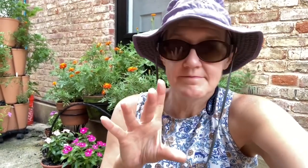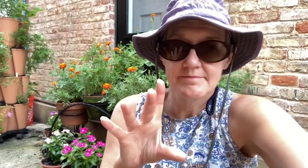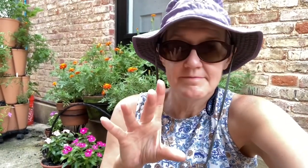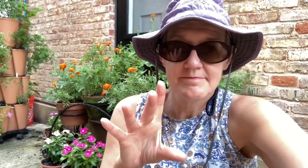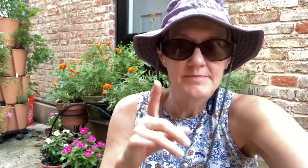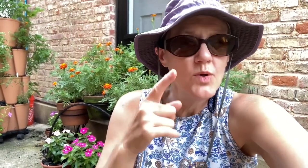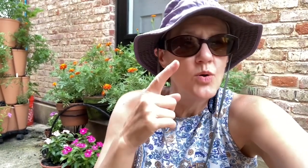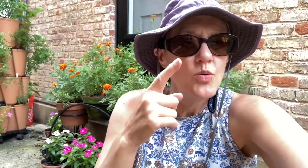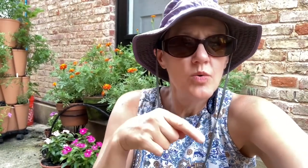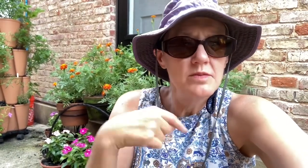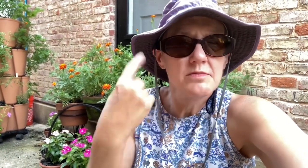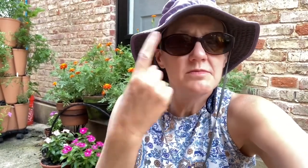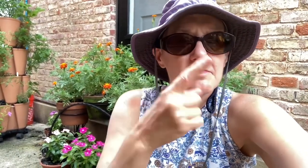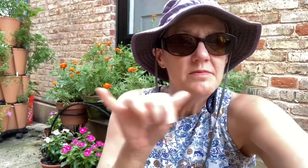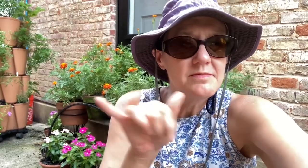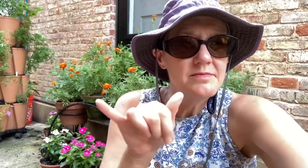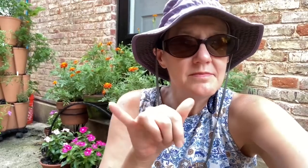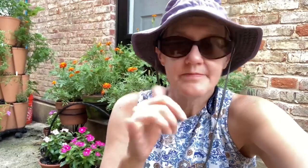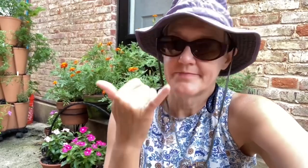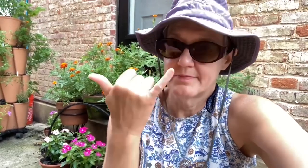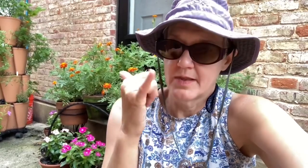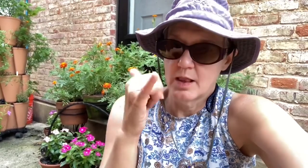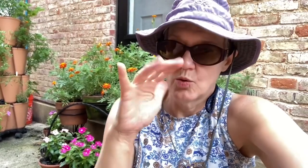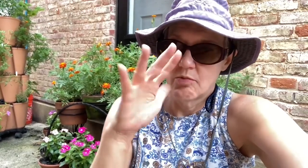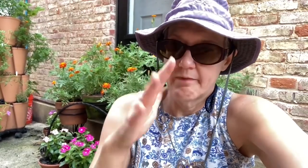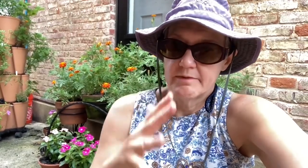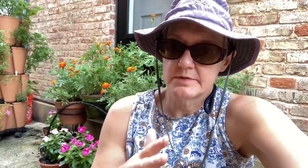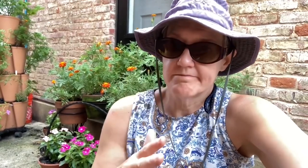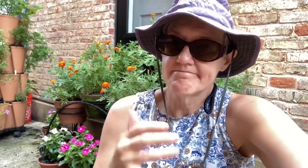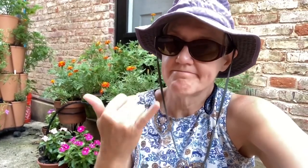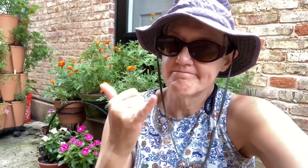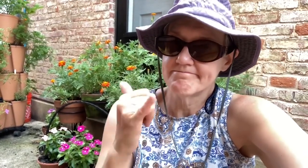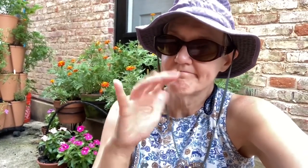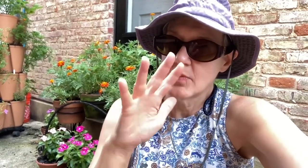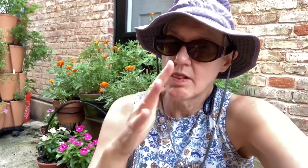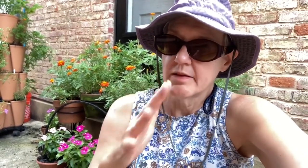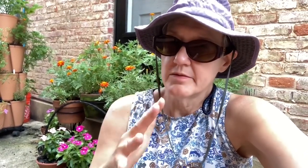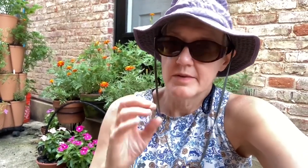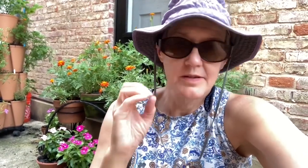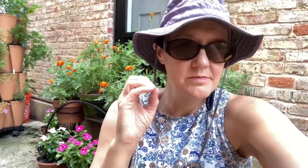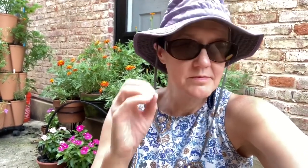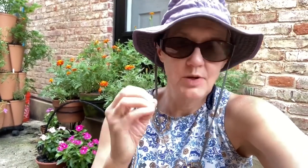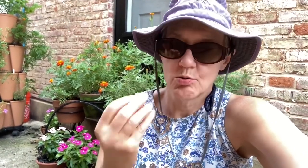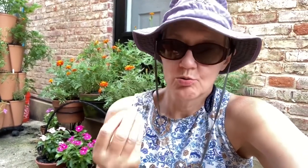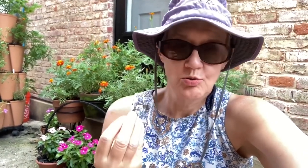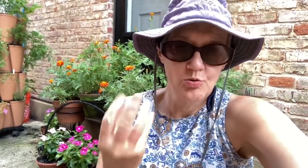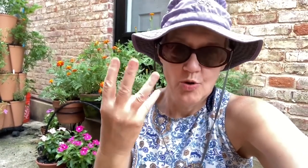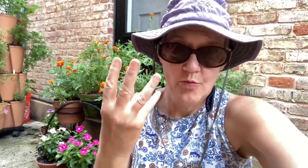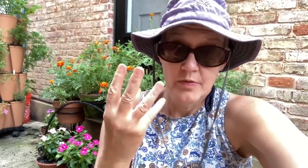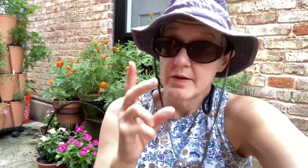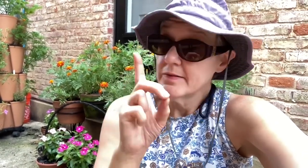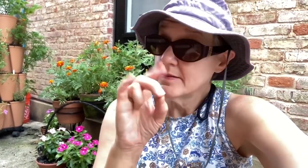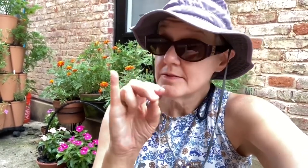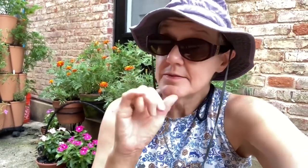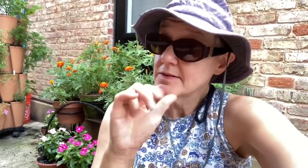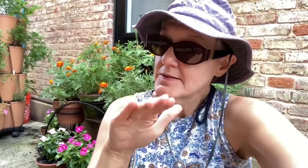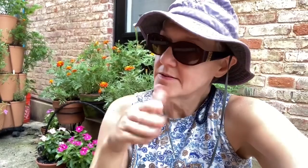the periwinkle do not like that. Now, what does that look like? Well, yellowing leaves and no